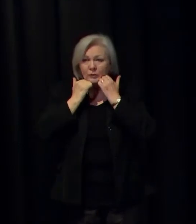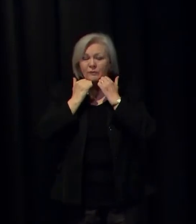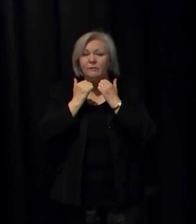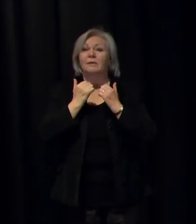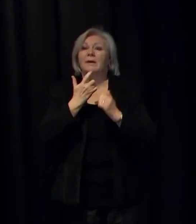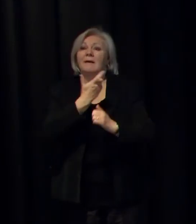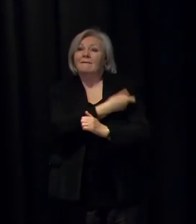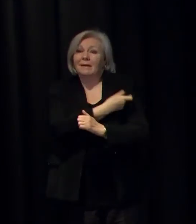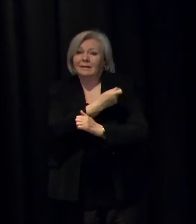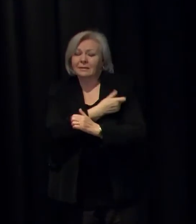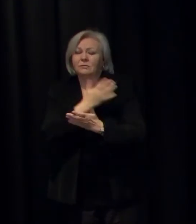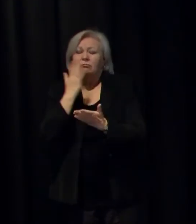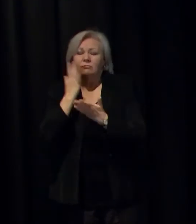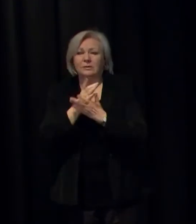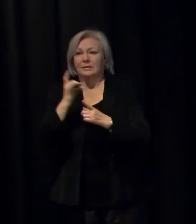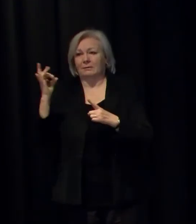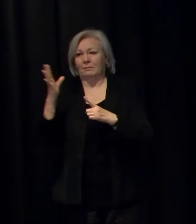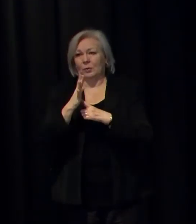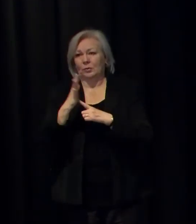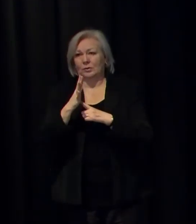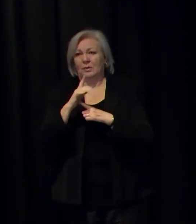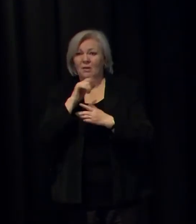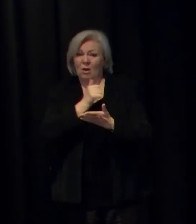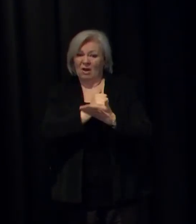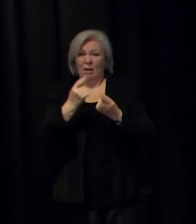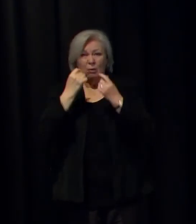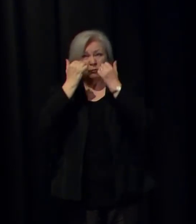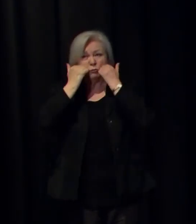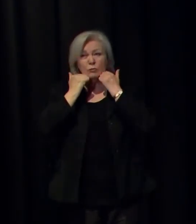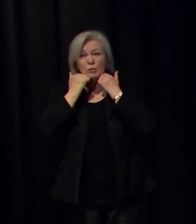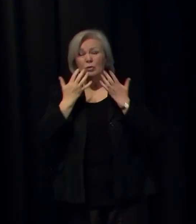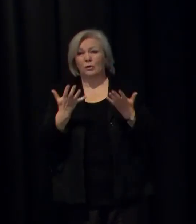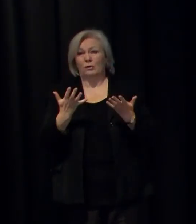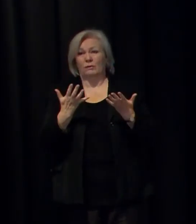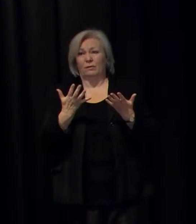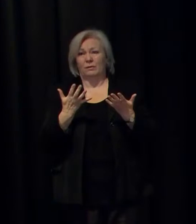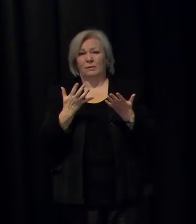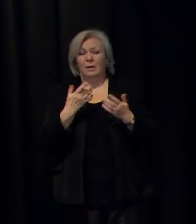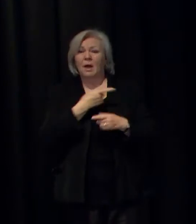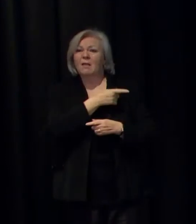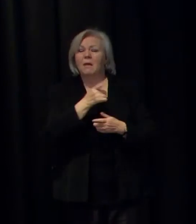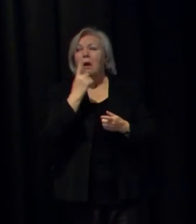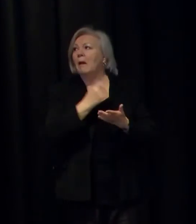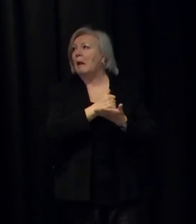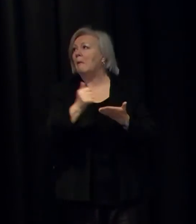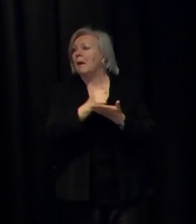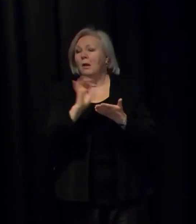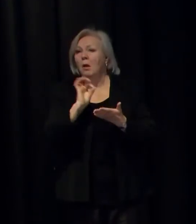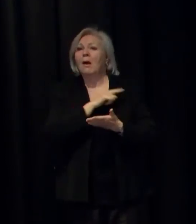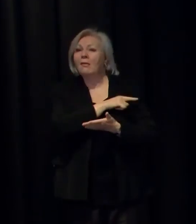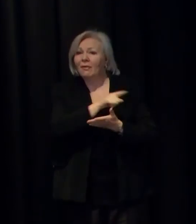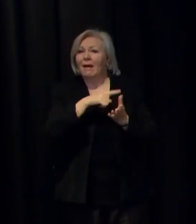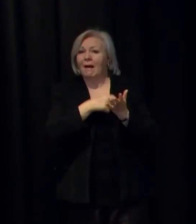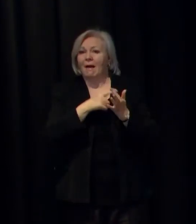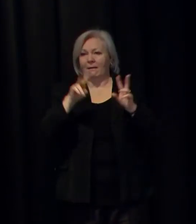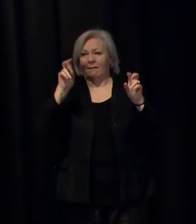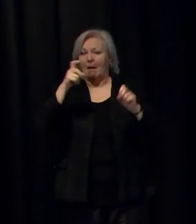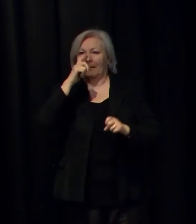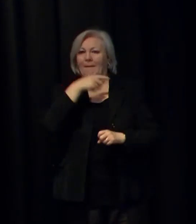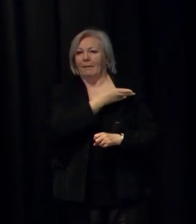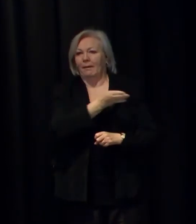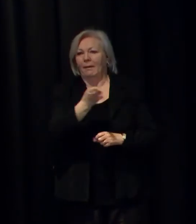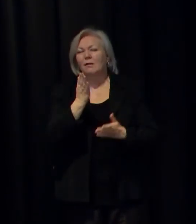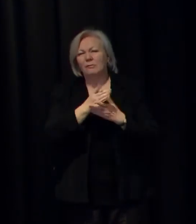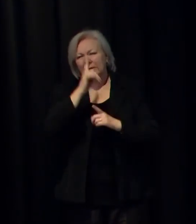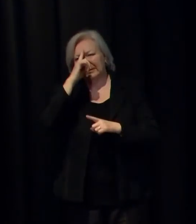vaccination more than those stats. And they're not numbers, they're people that are very, very unwell, some of whom are gravely